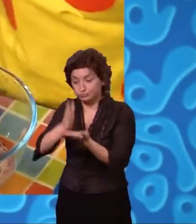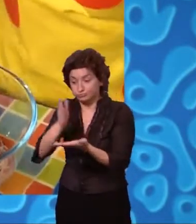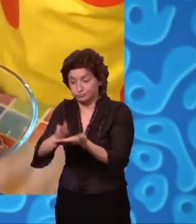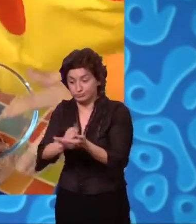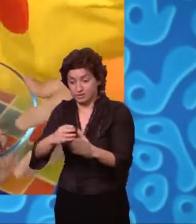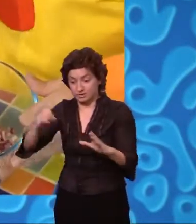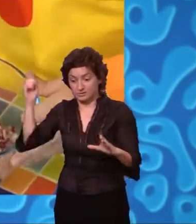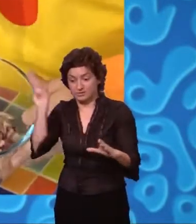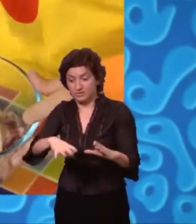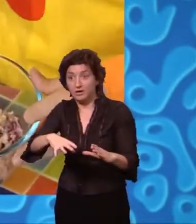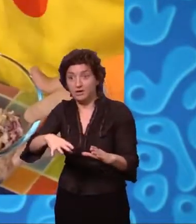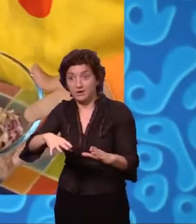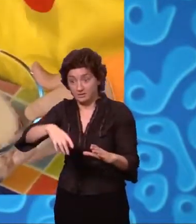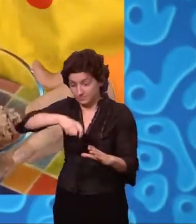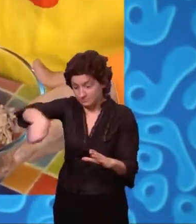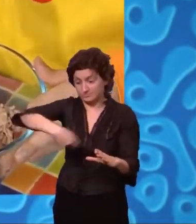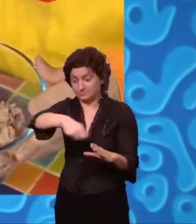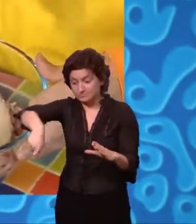Give it a bit of a mix,